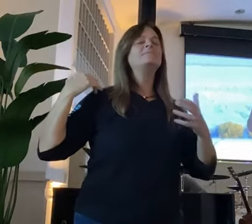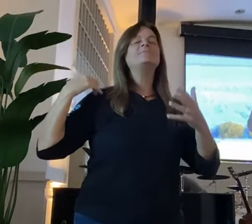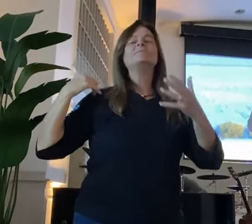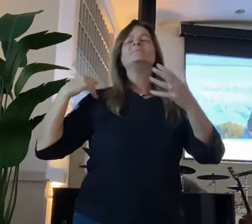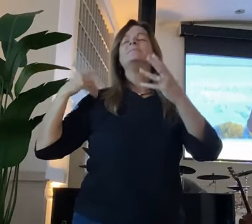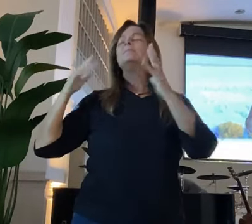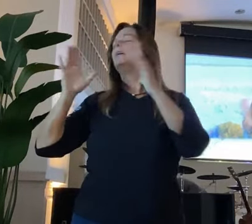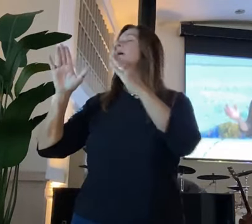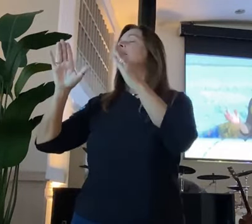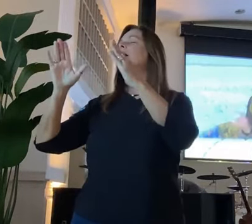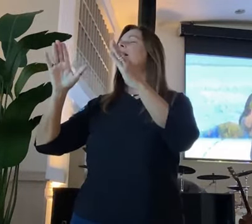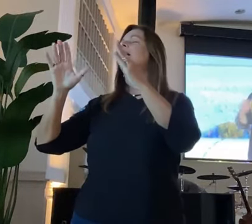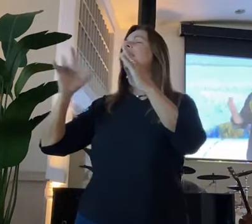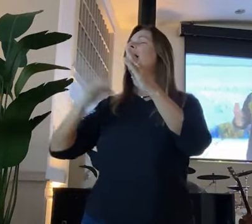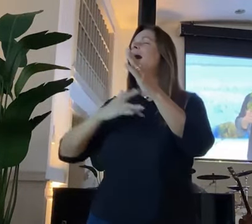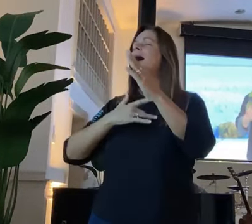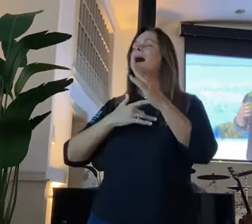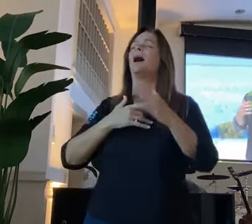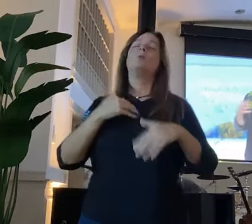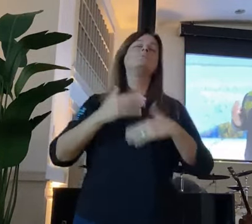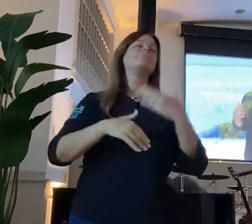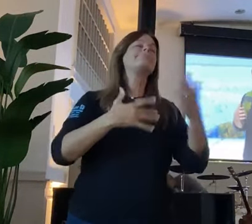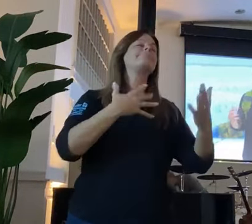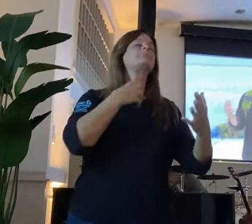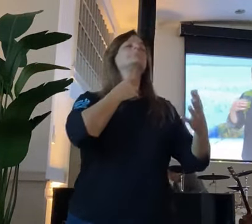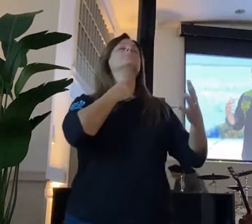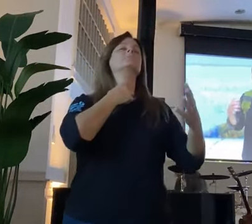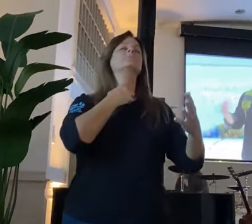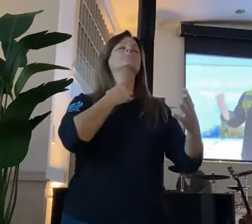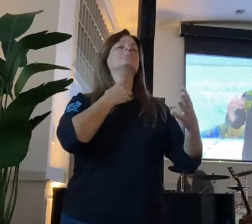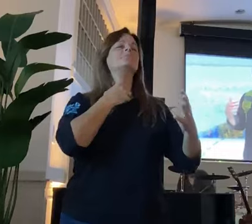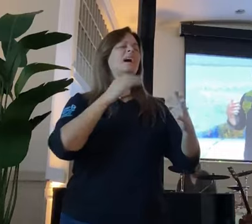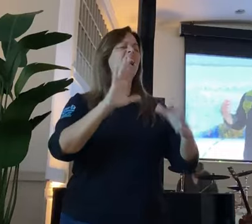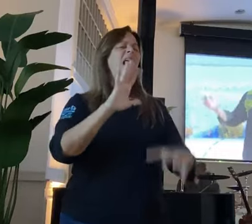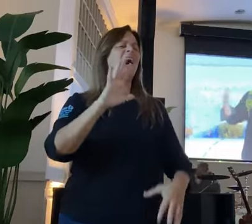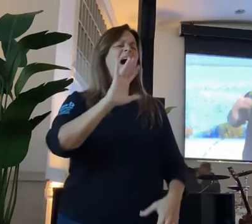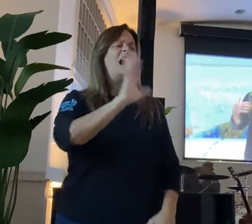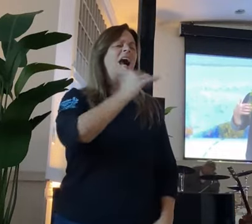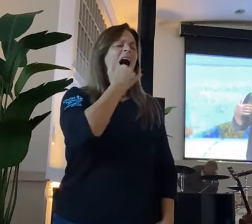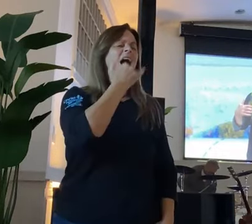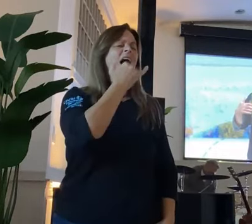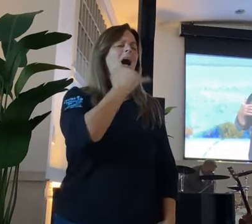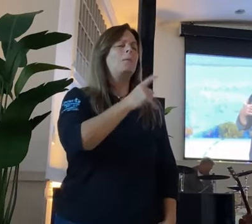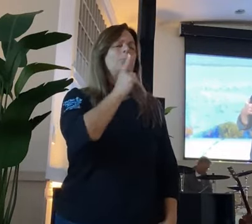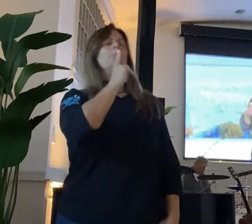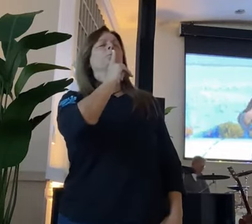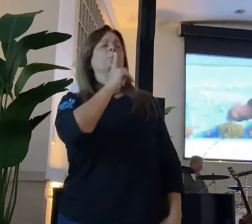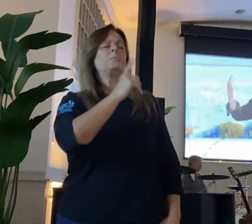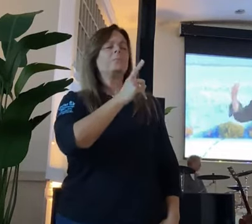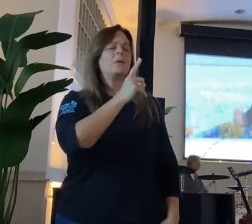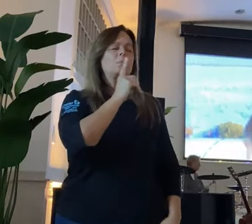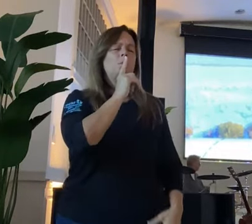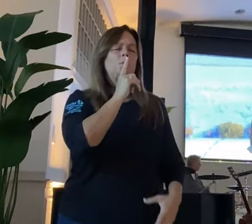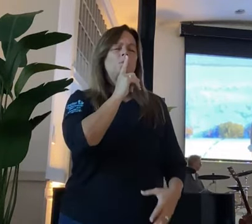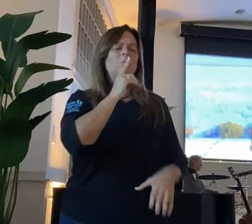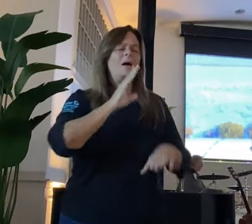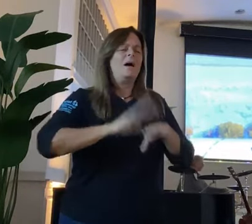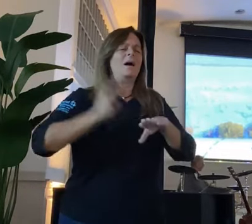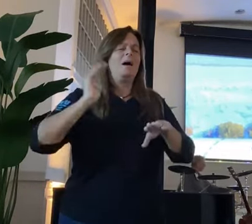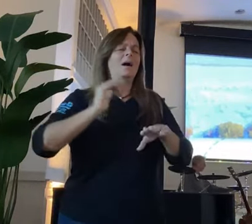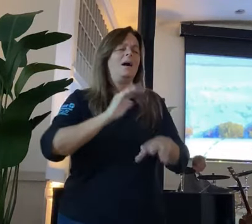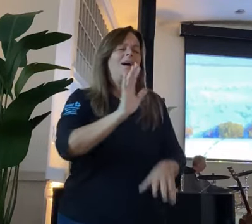Spirit when we did something that we know we shouldn't do, and You were there right there going, no, that's not for You. Come back over this way. And we just kind of did our own